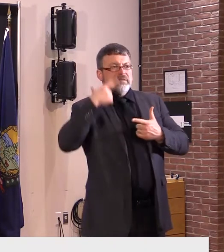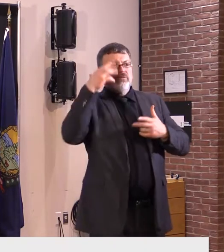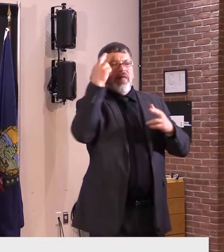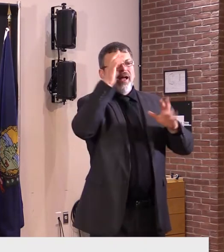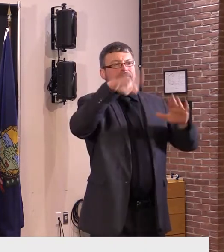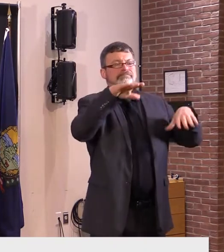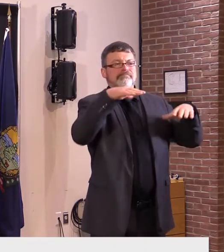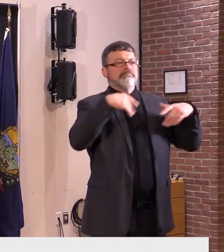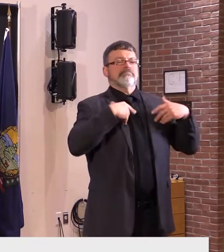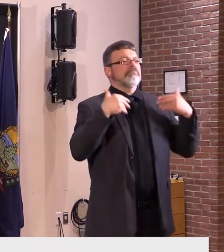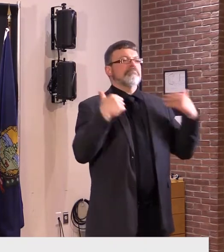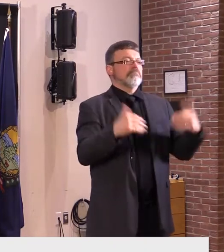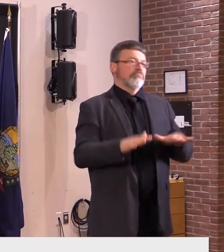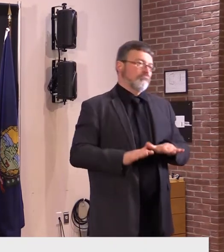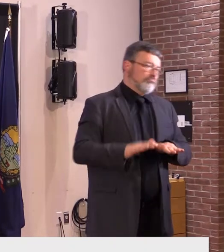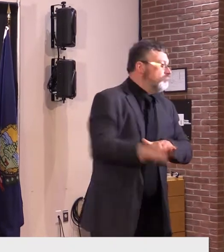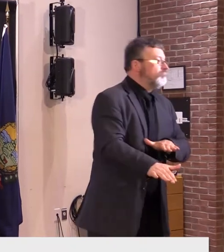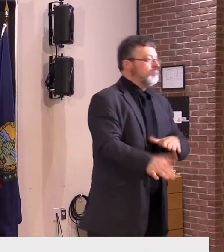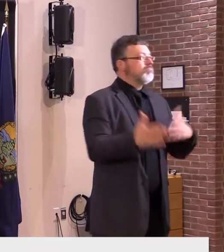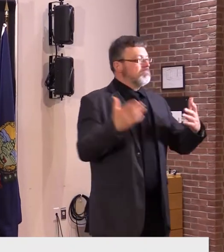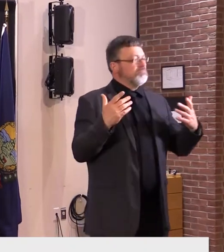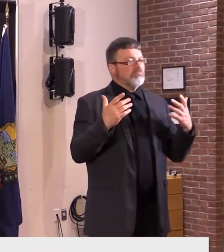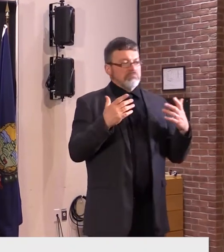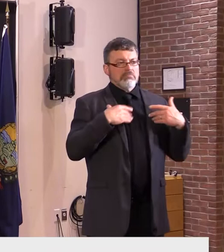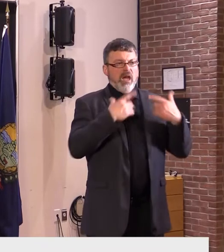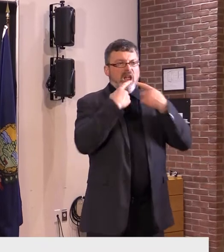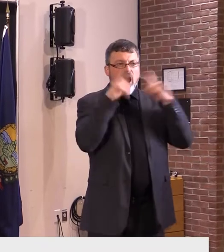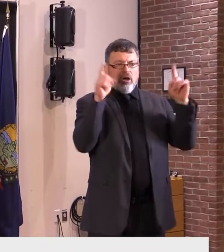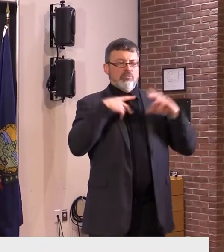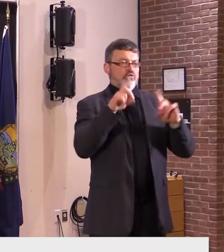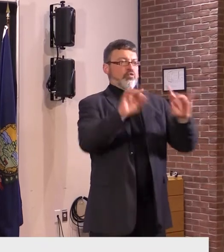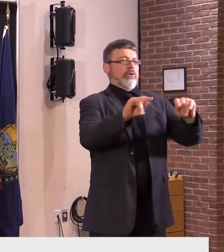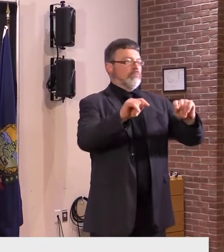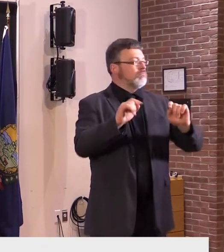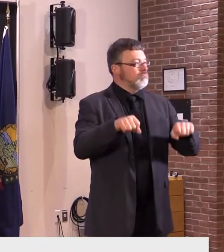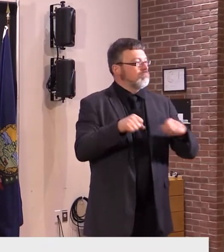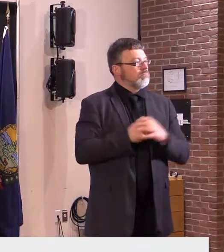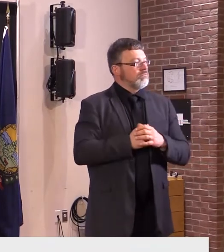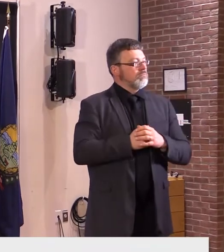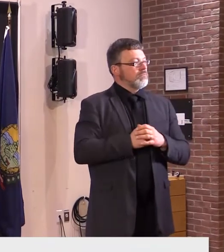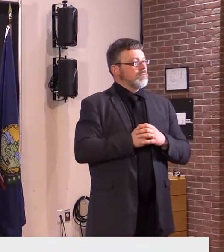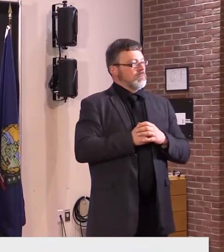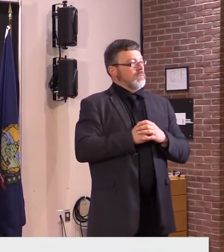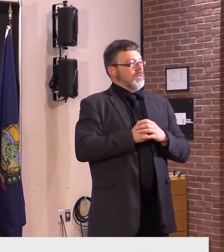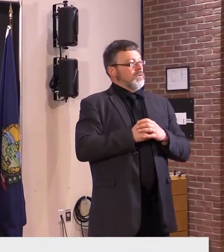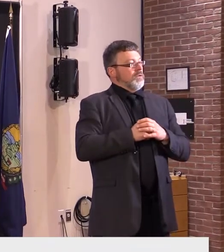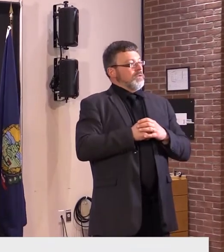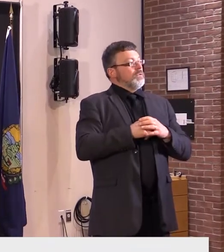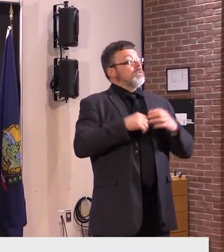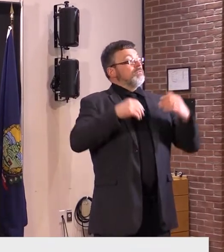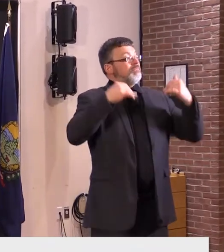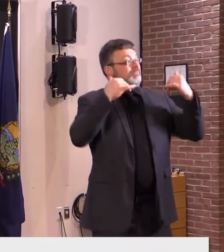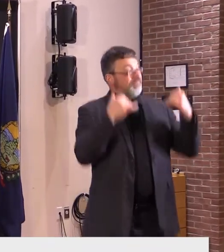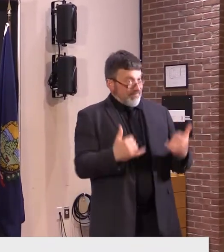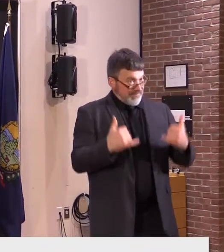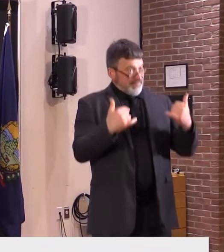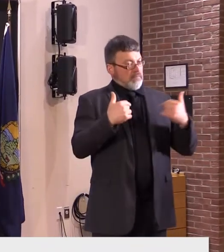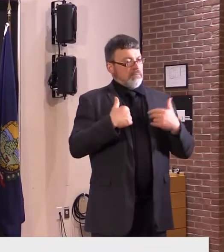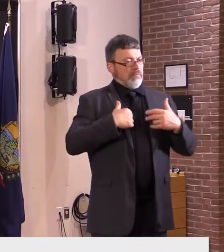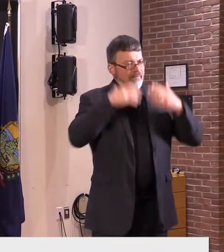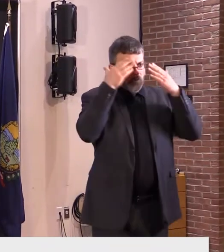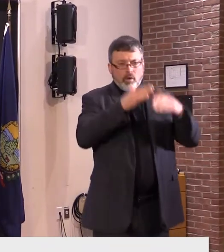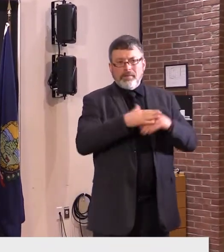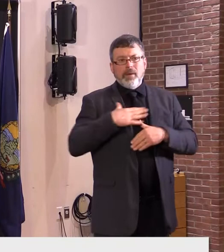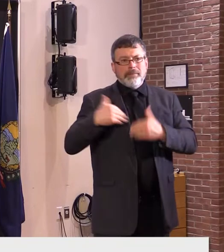think it's best to put a team in place that can carry this load that is here. And again, I've